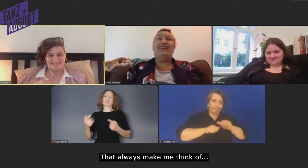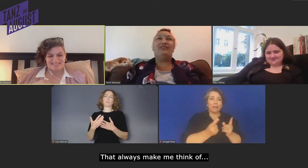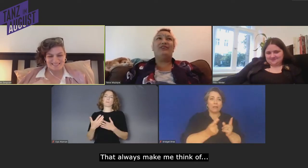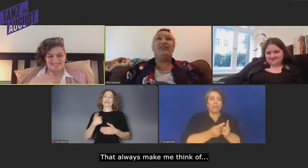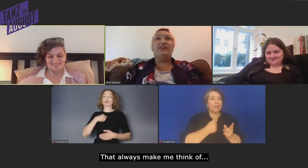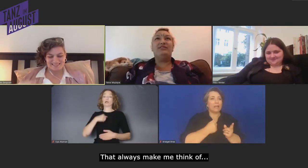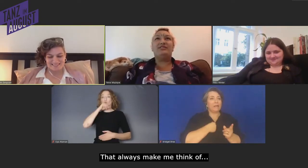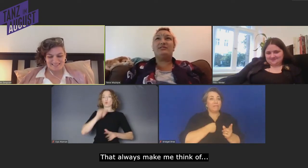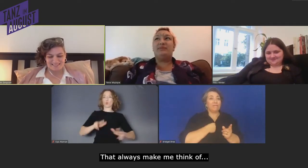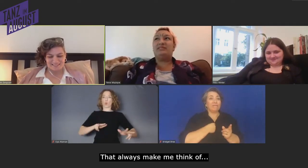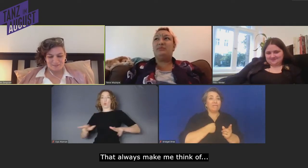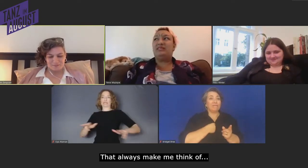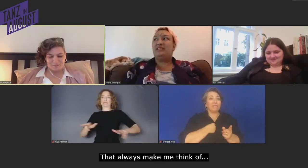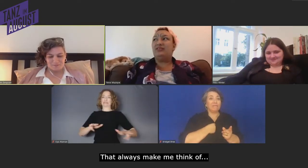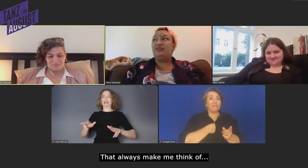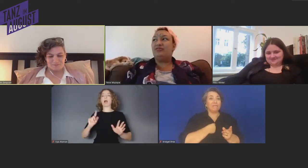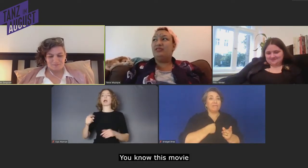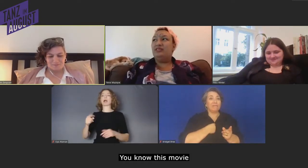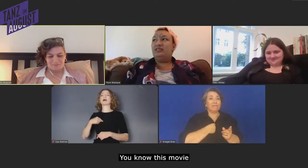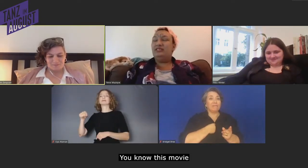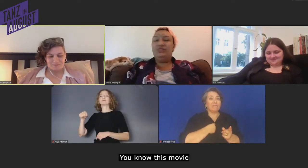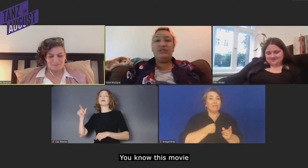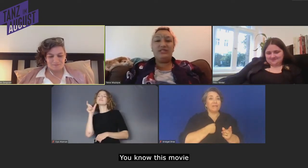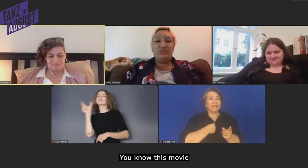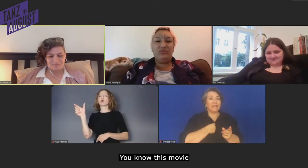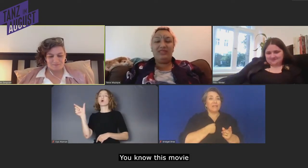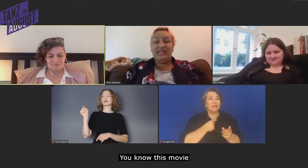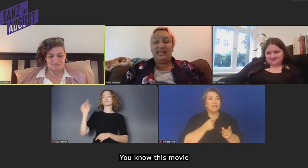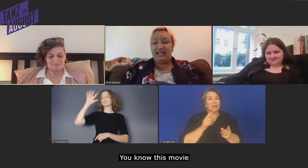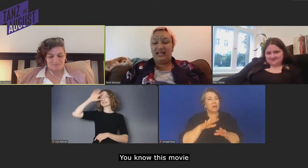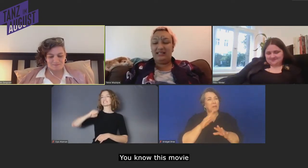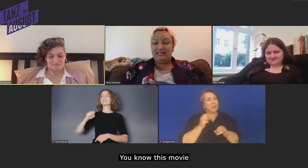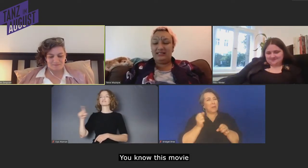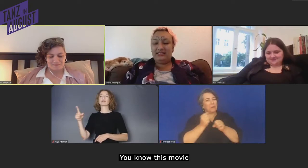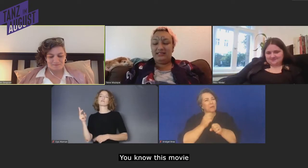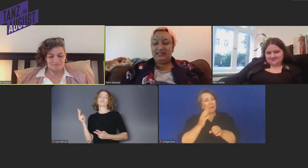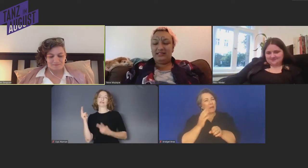I don't know. That always just makes me think of, this movie,